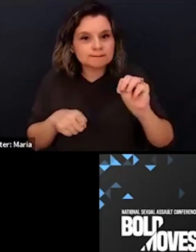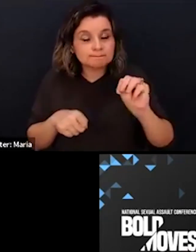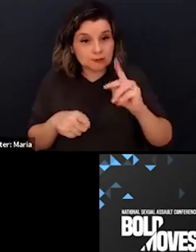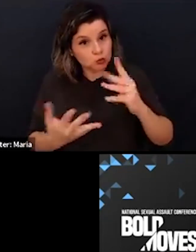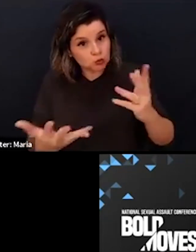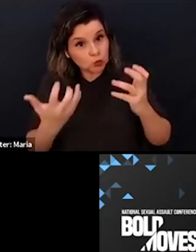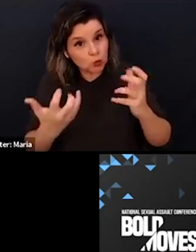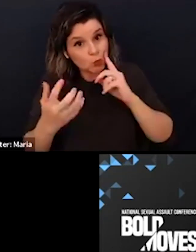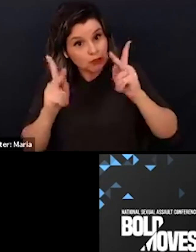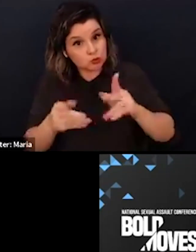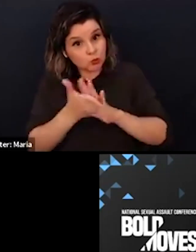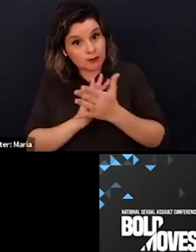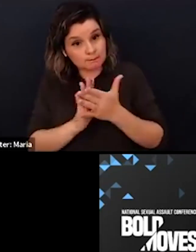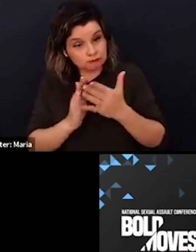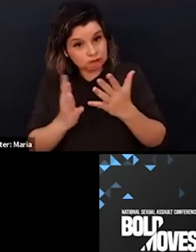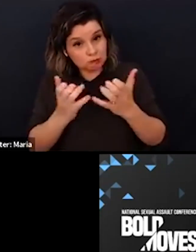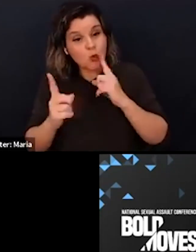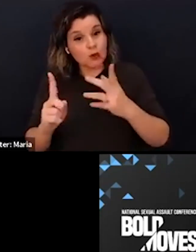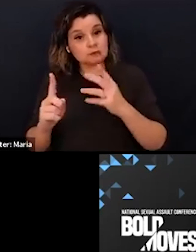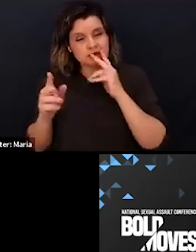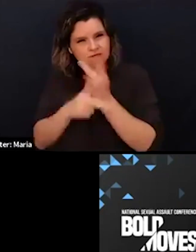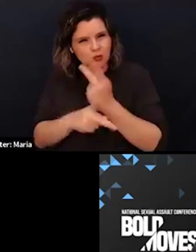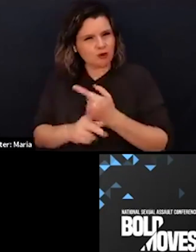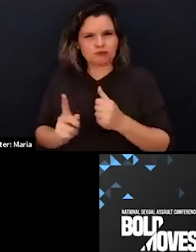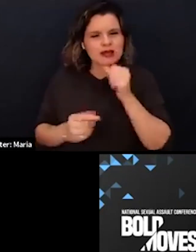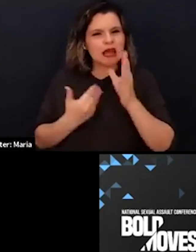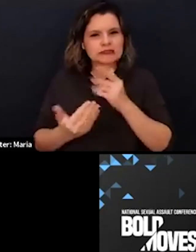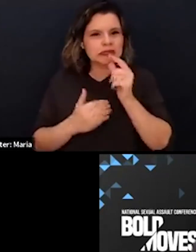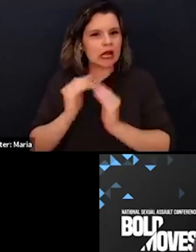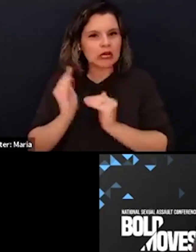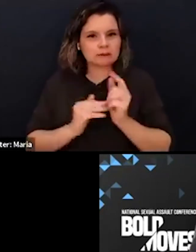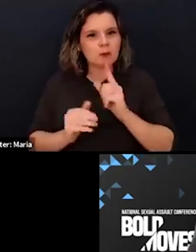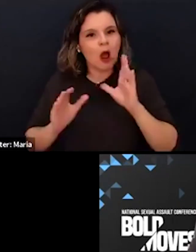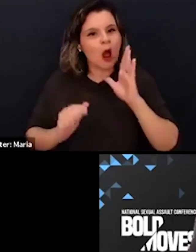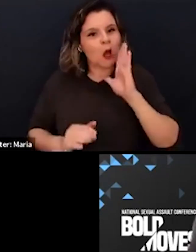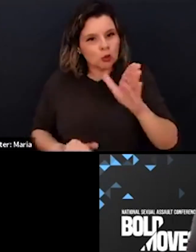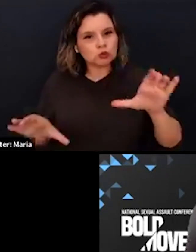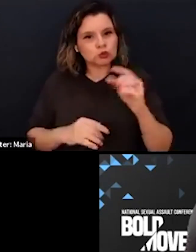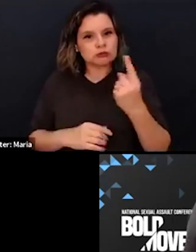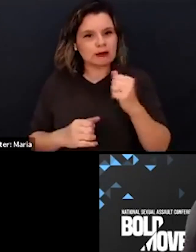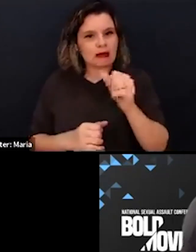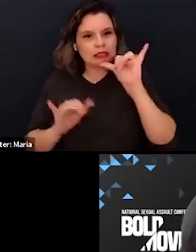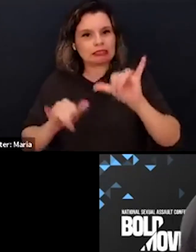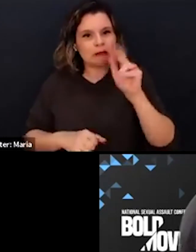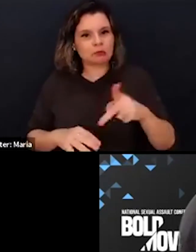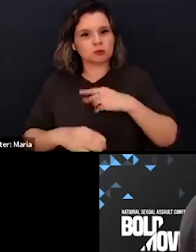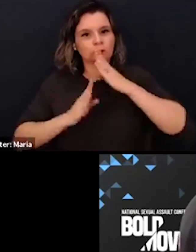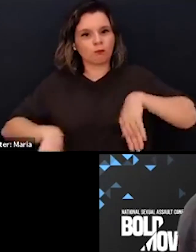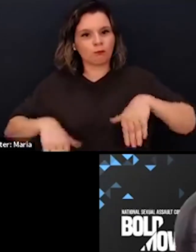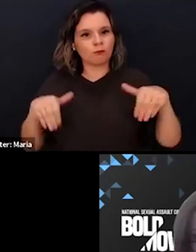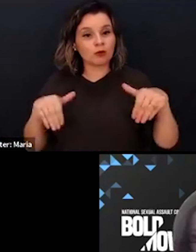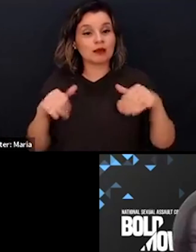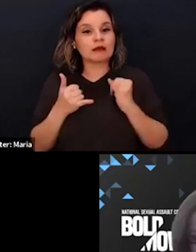is that the person you want to be? Or do you want to be the person who figures out, you know what, it's not easy, it's not comfortable, but I'm going to do something. I'm not going to be that person who's silent.